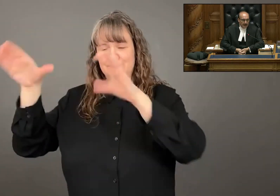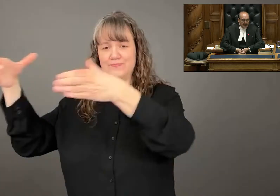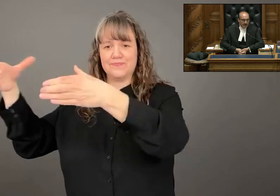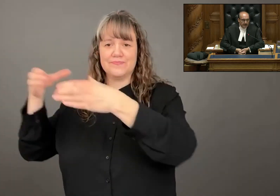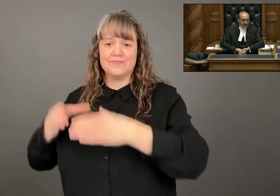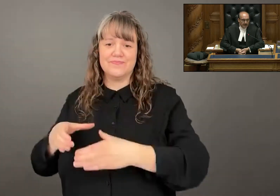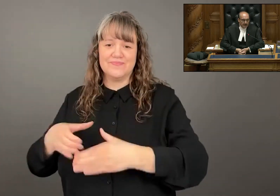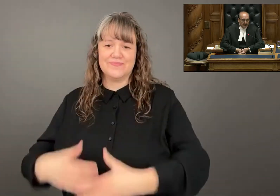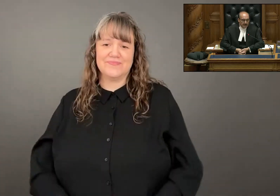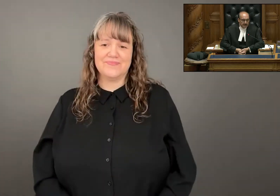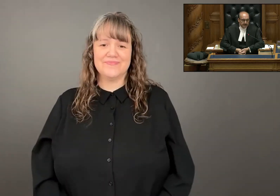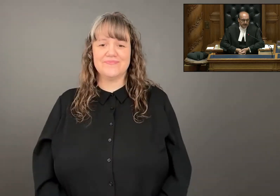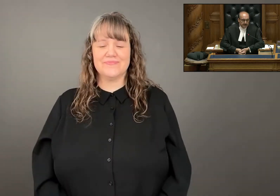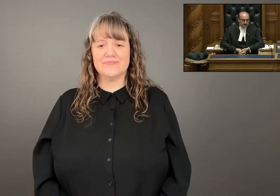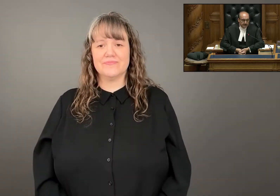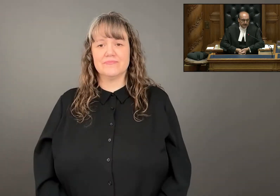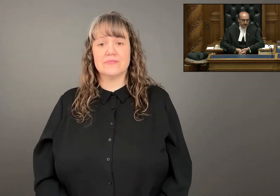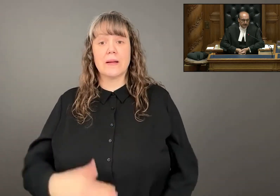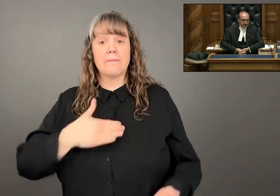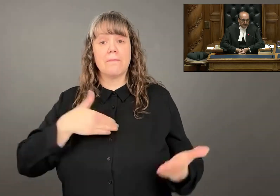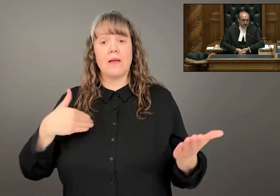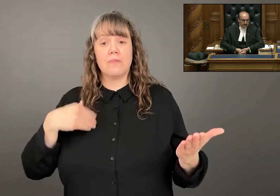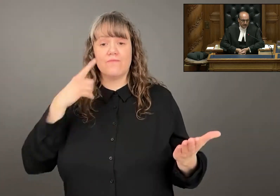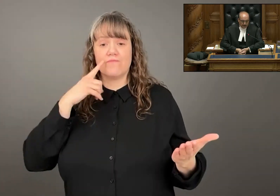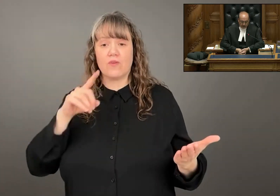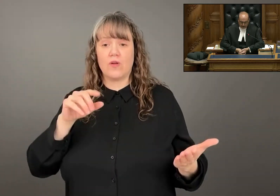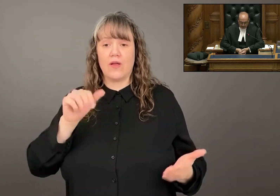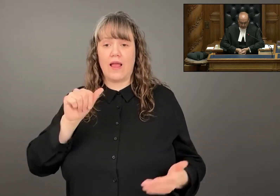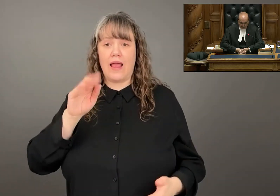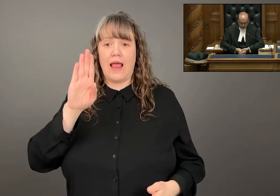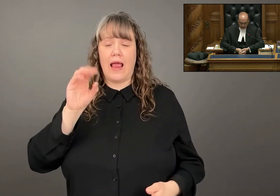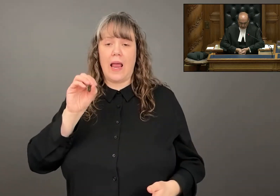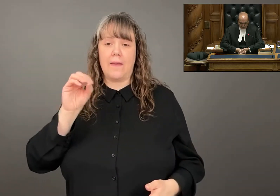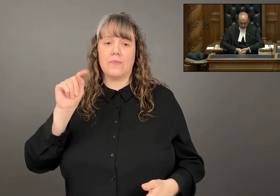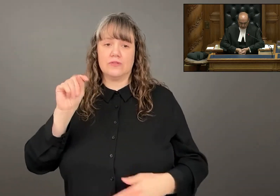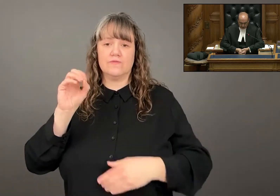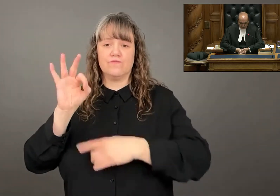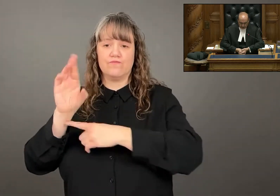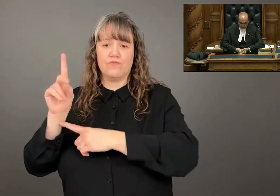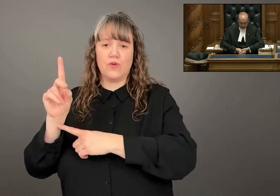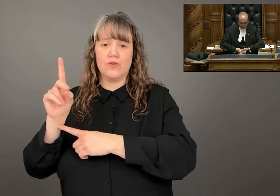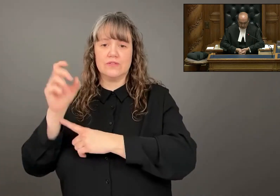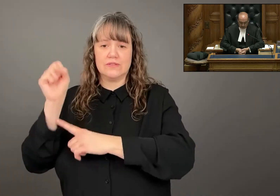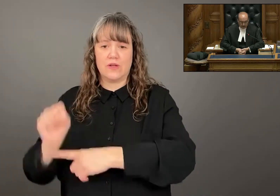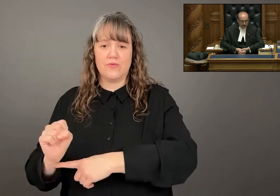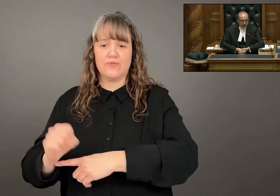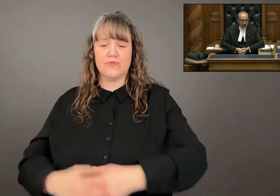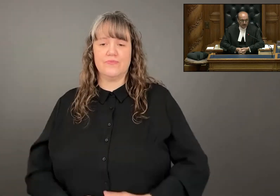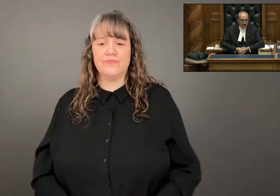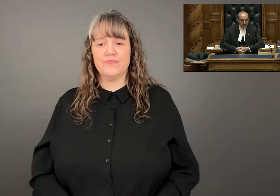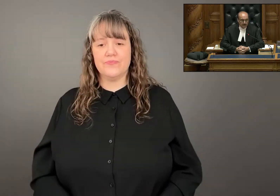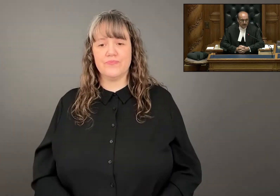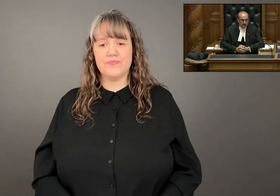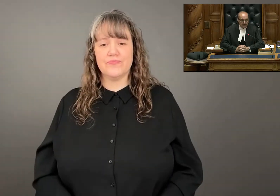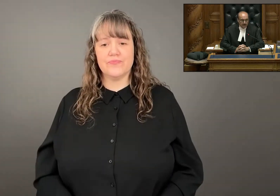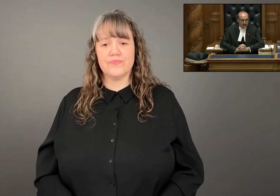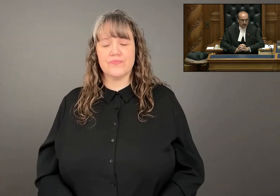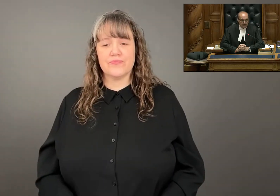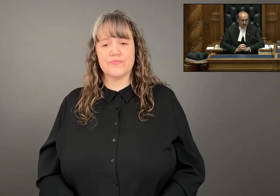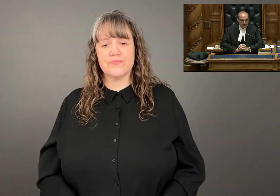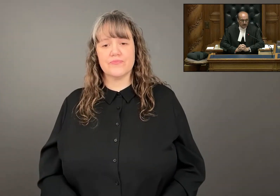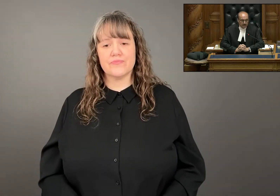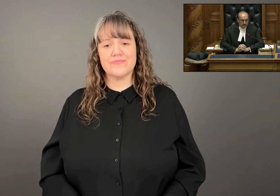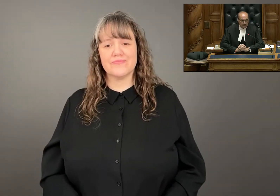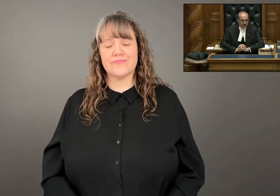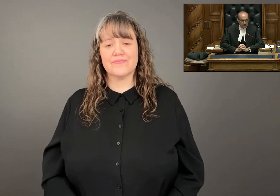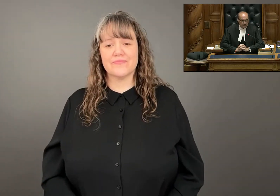Member for Abbotsford South. Thank you very much, Mr. Speaker. We wouldn't be where we are as parties if it